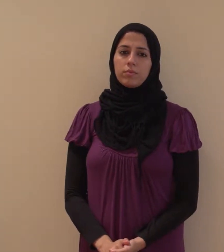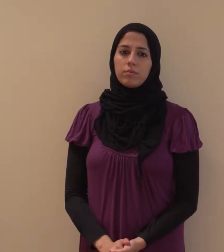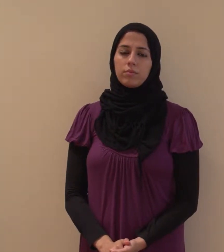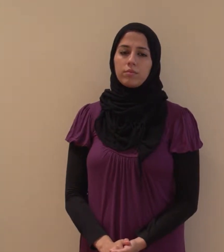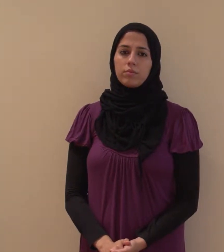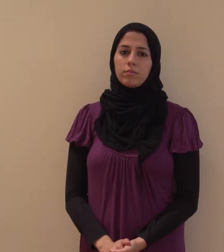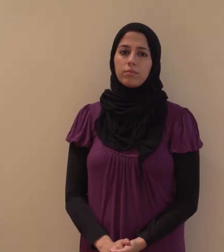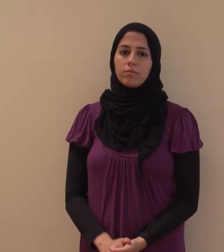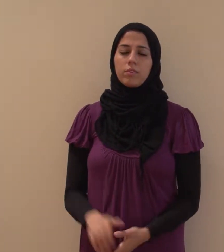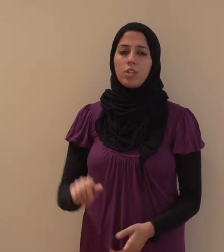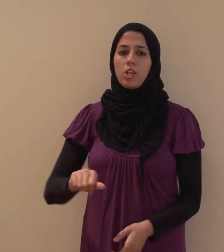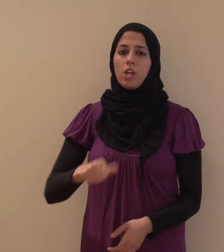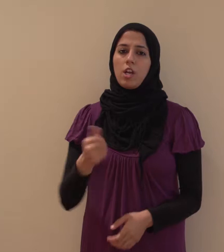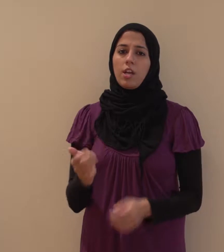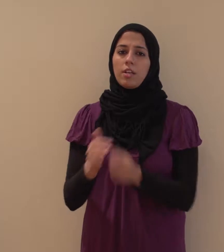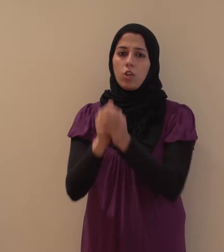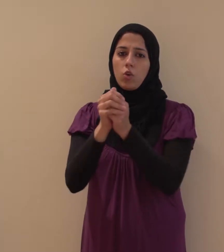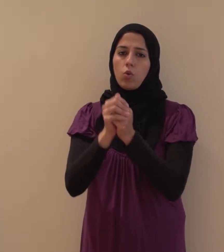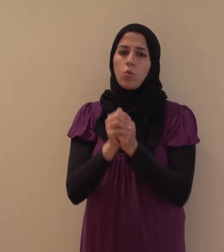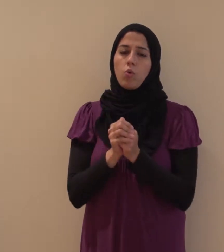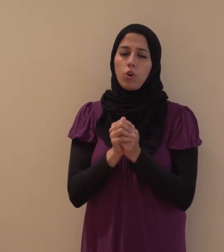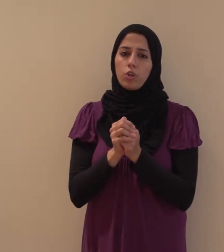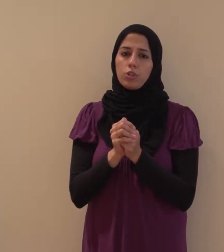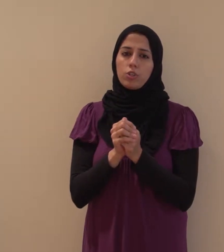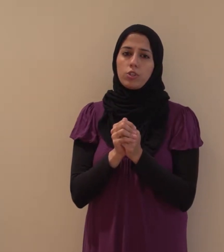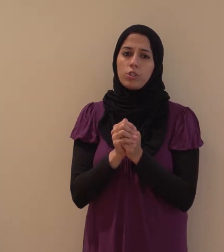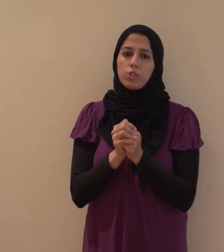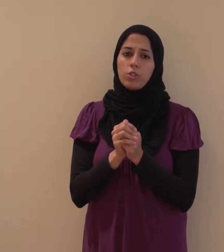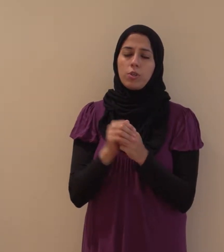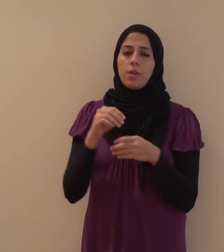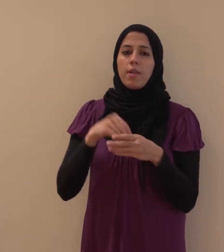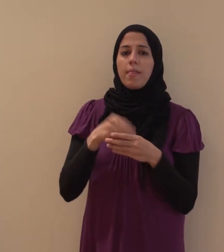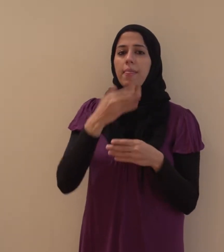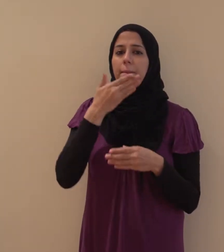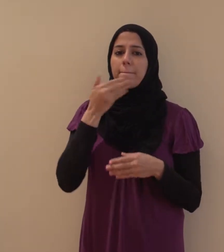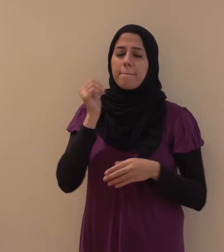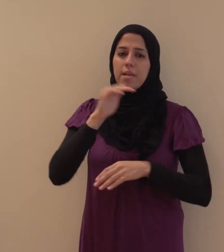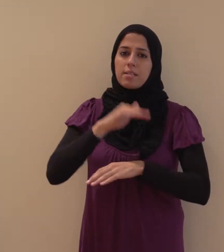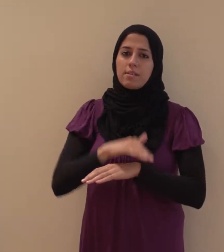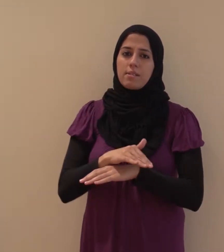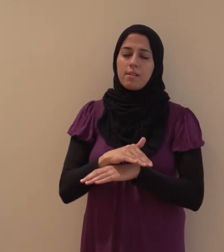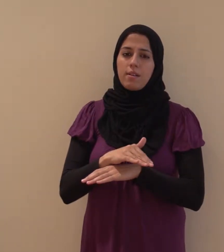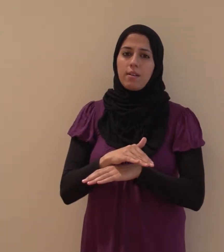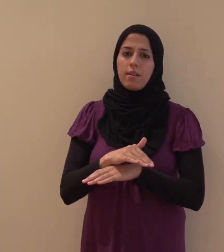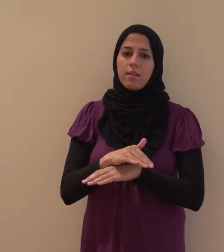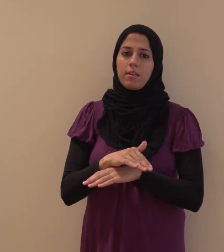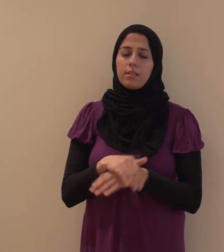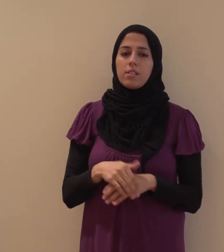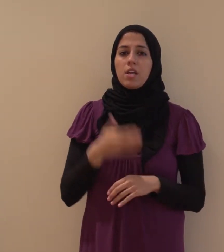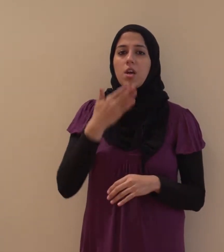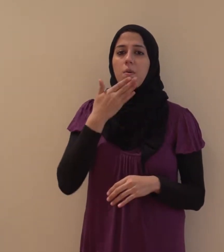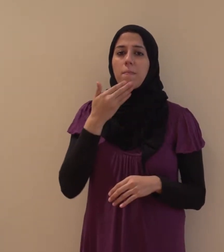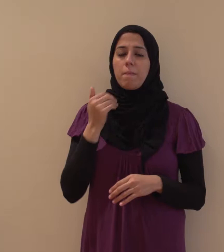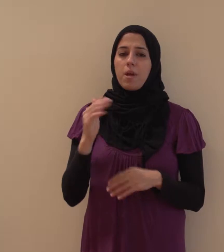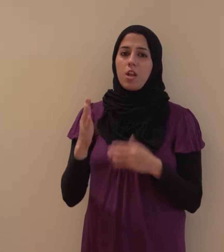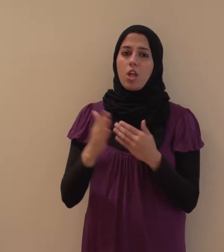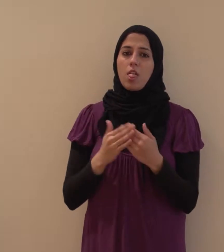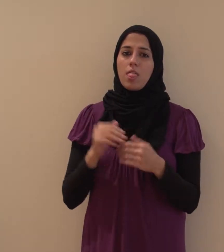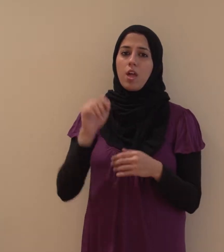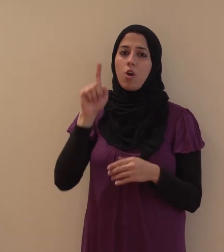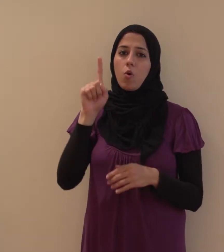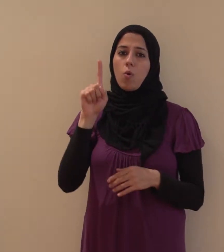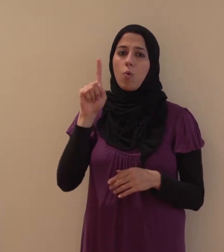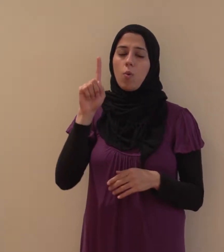night is better than whatever a person has performed in more than 1,000